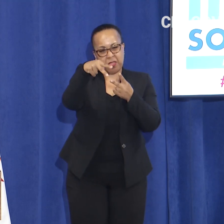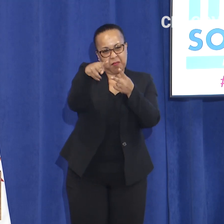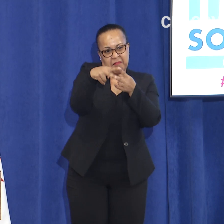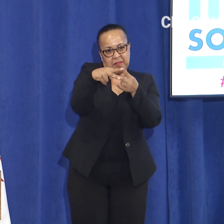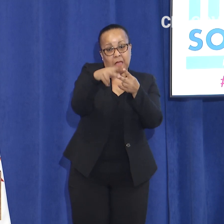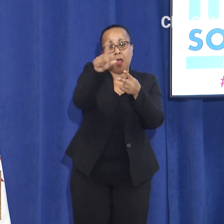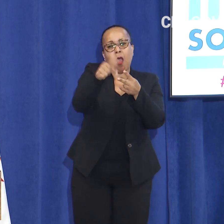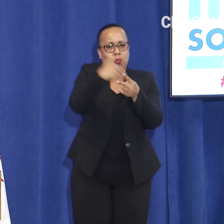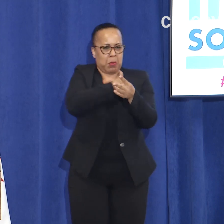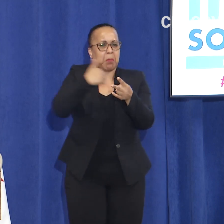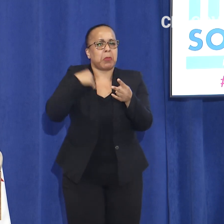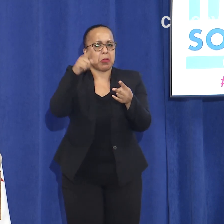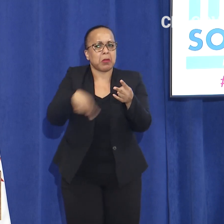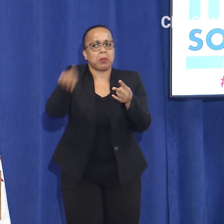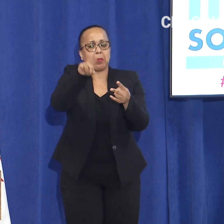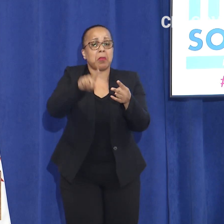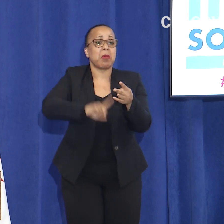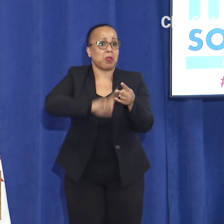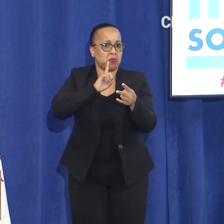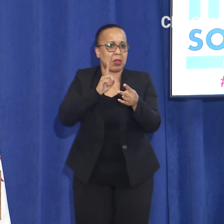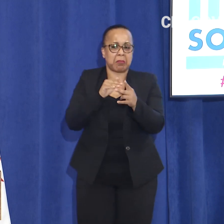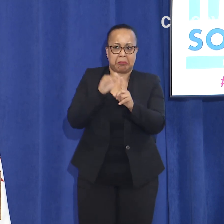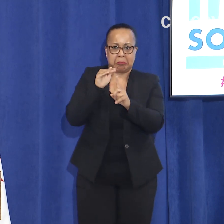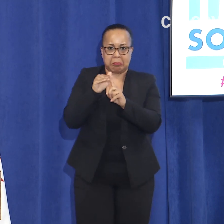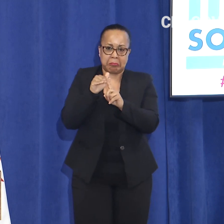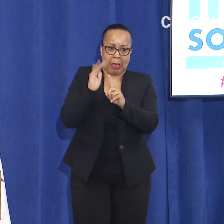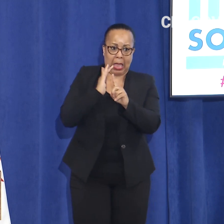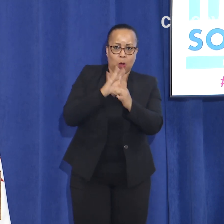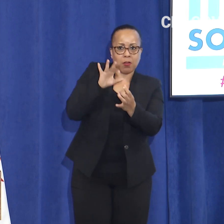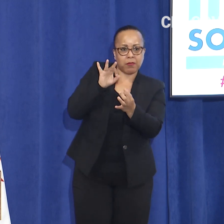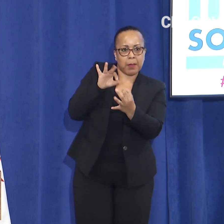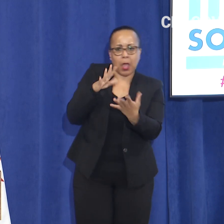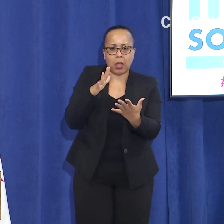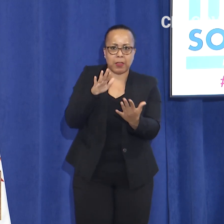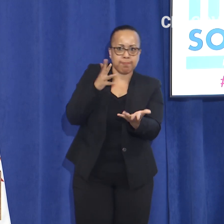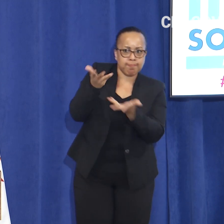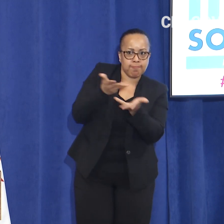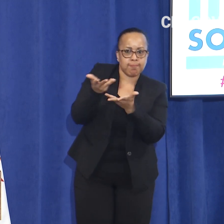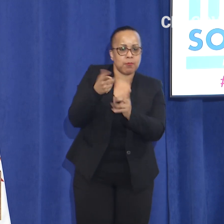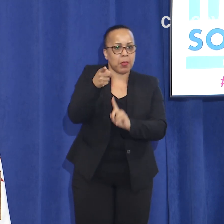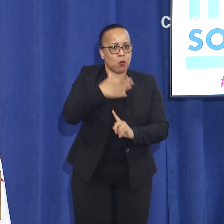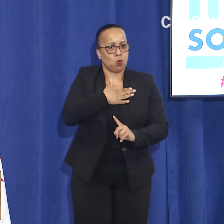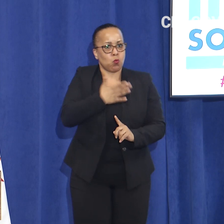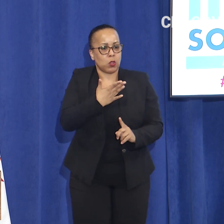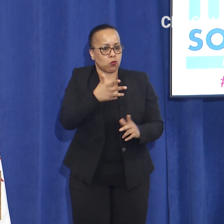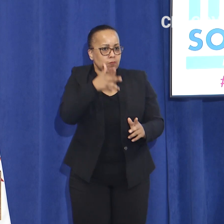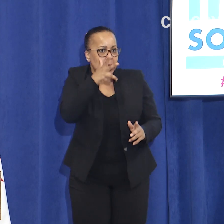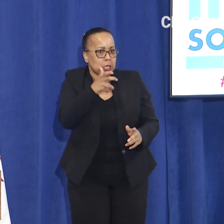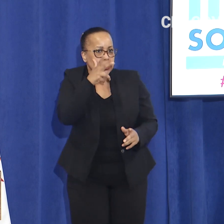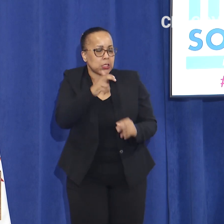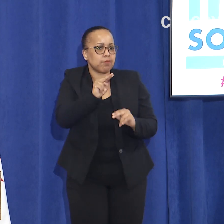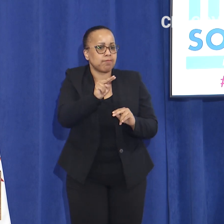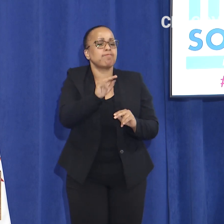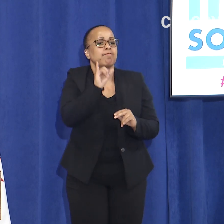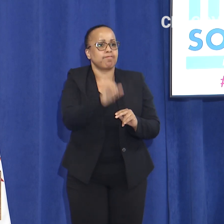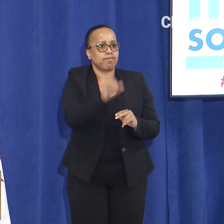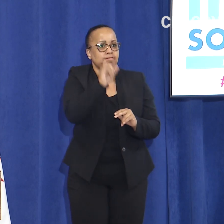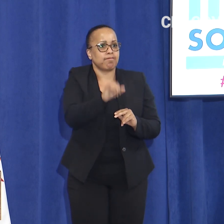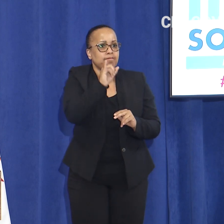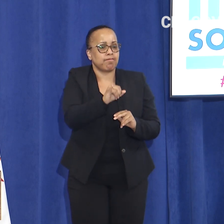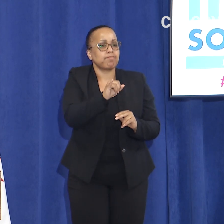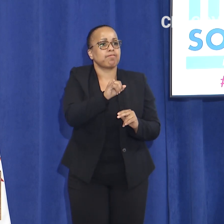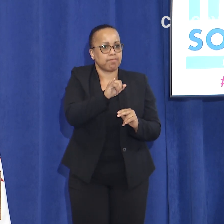who have not only solicited our feedback, but have been willing to listen and to